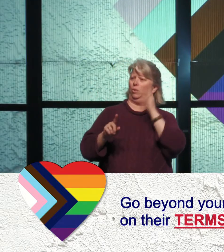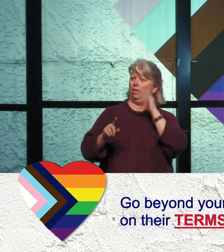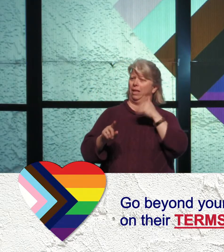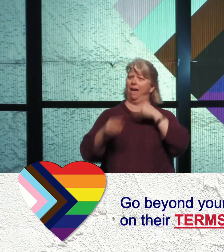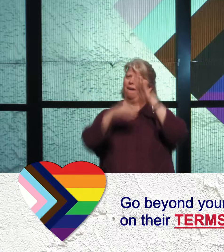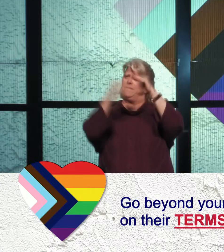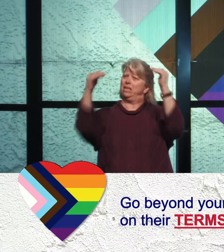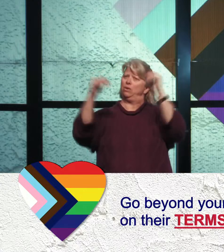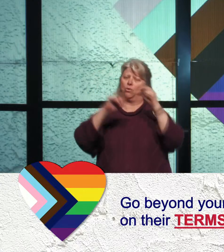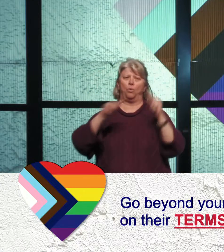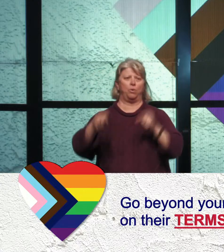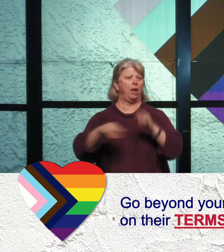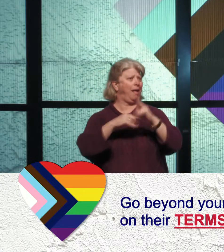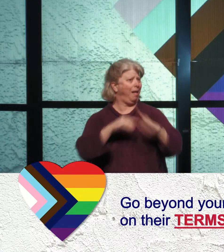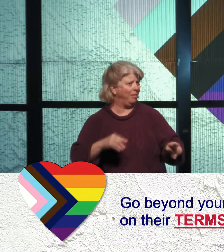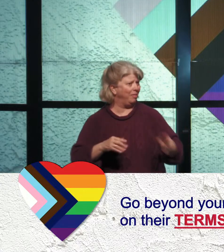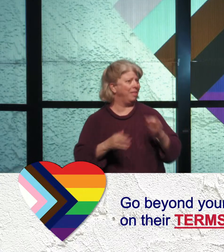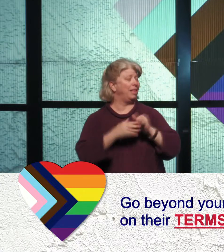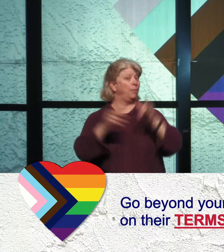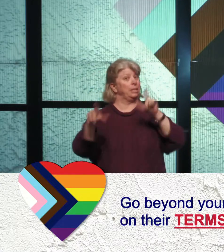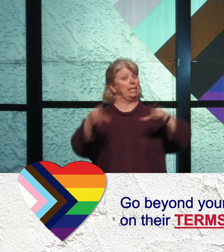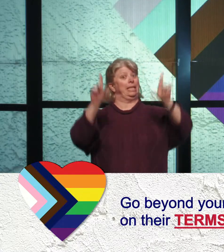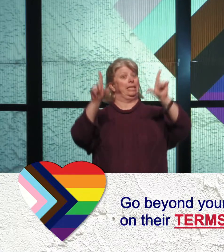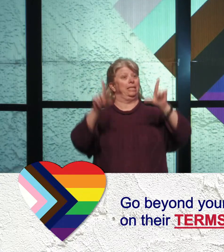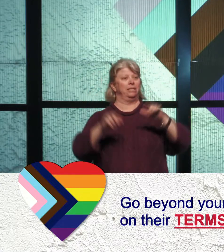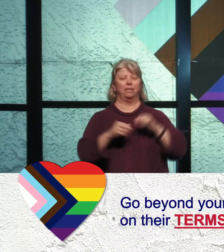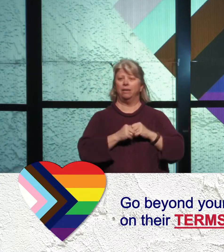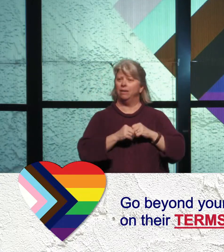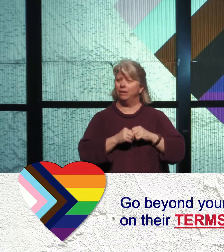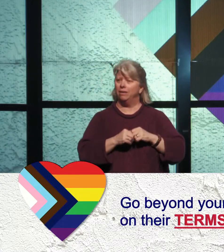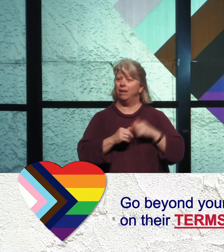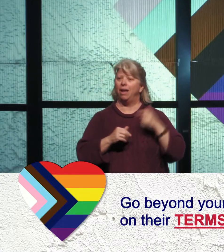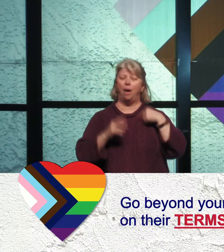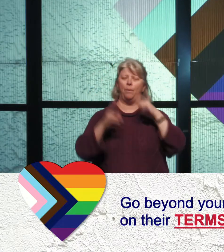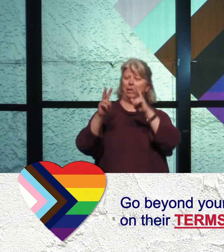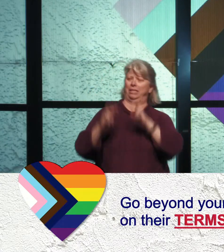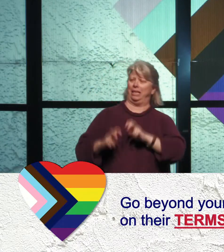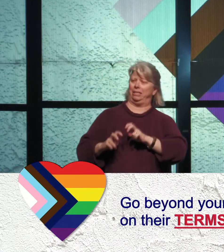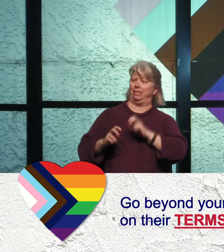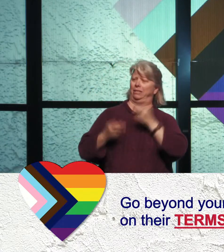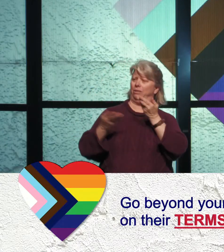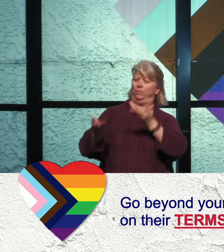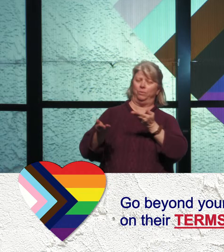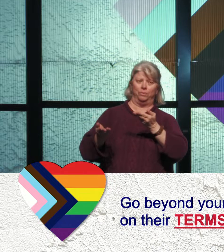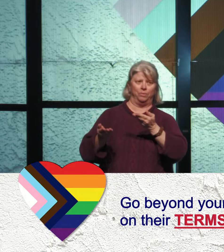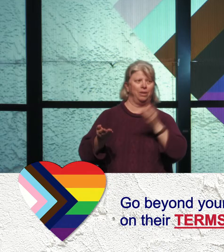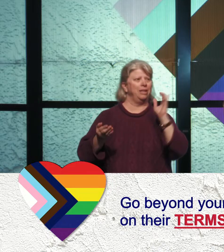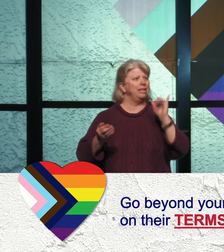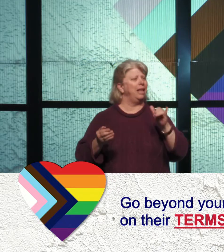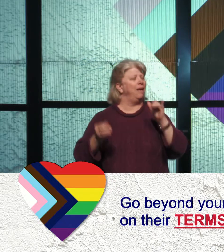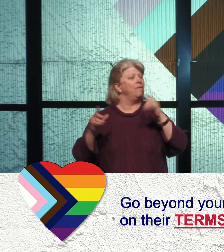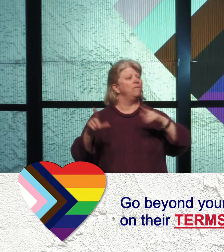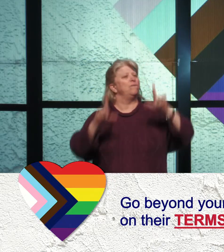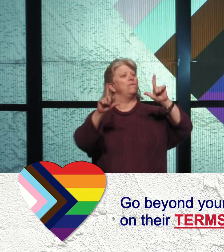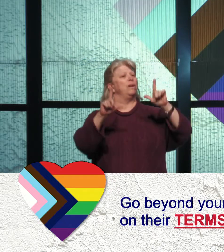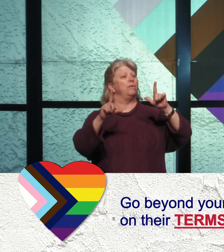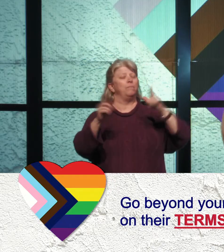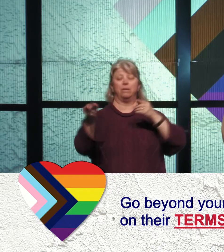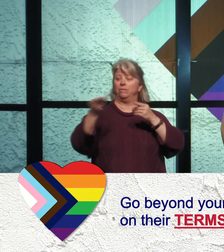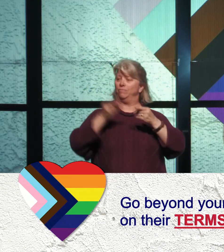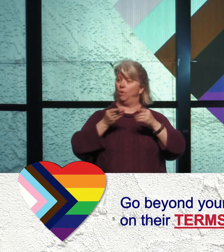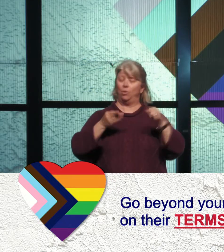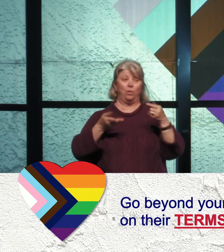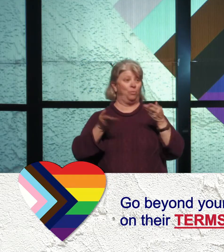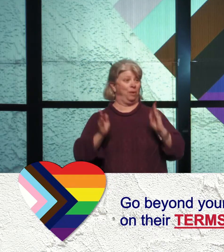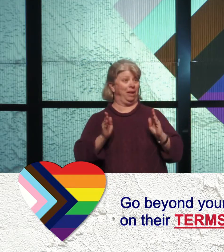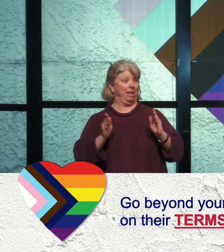are they going to hell? That was the lens. That was how I assessed you. That was the framework I was handed. That was the only